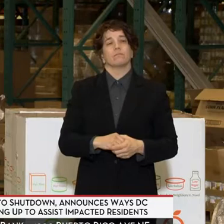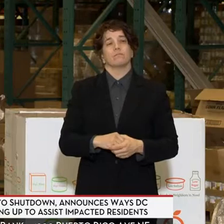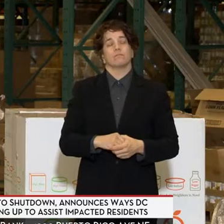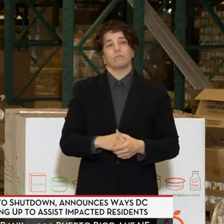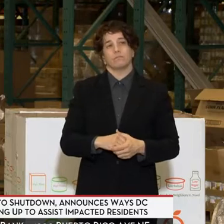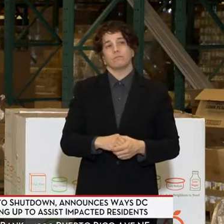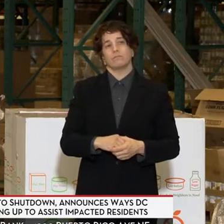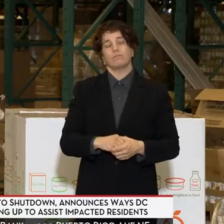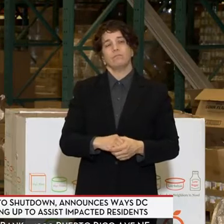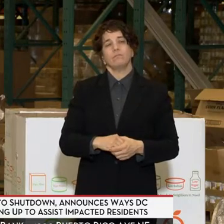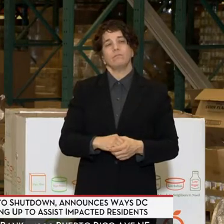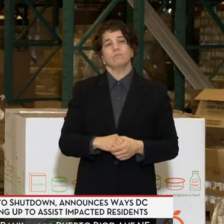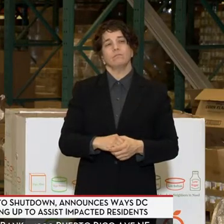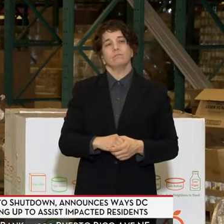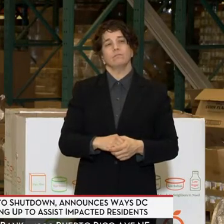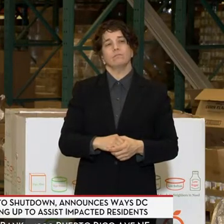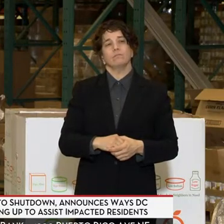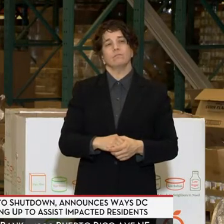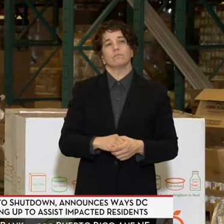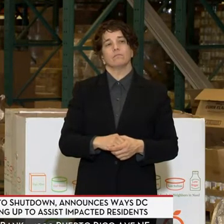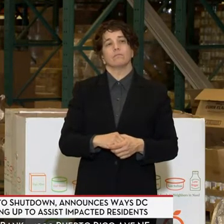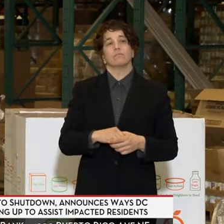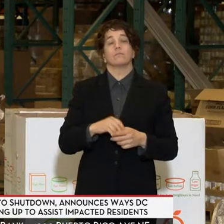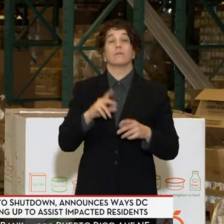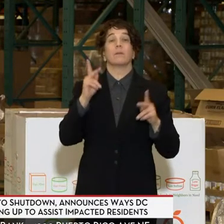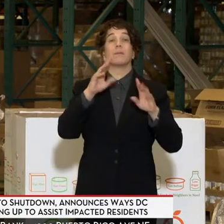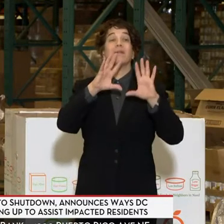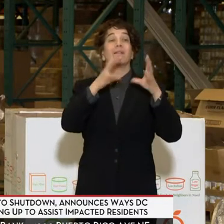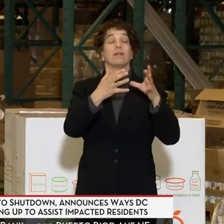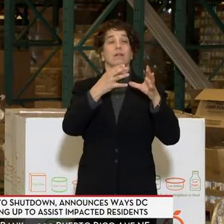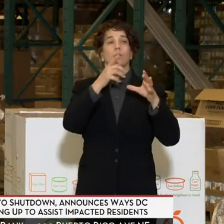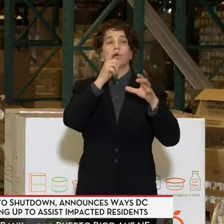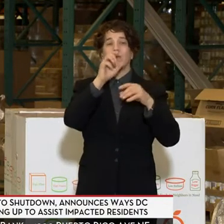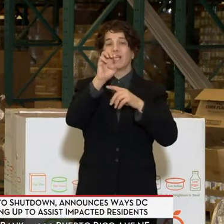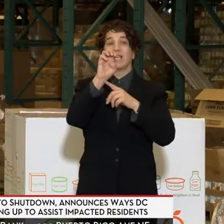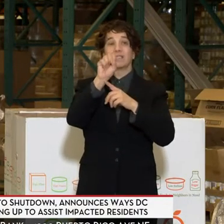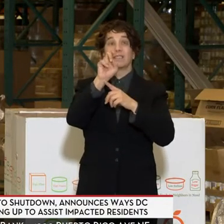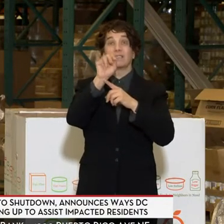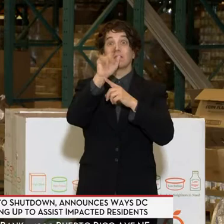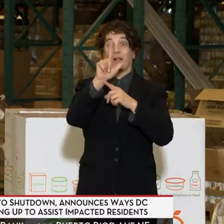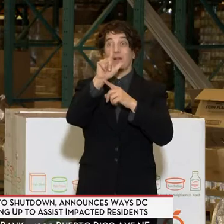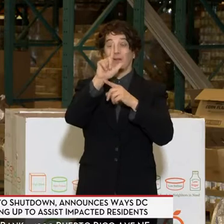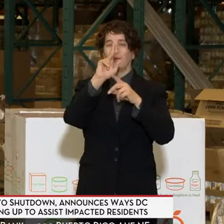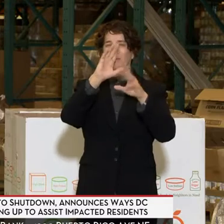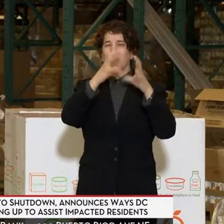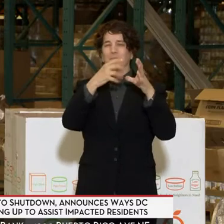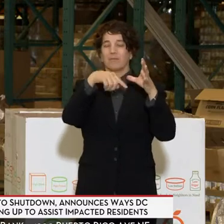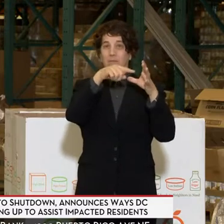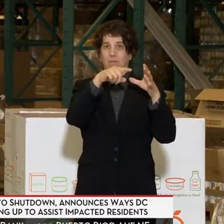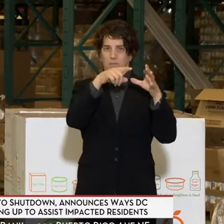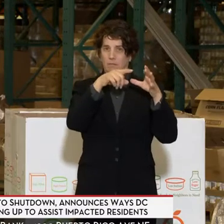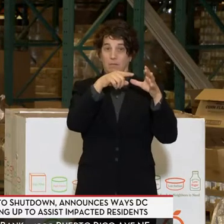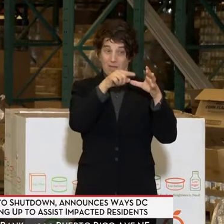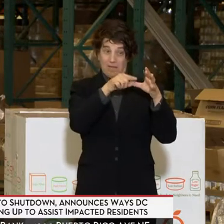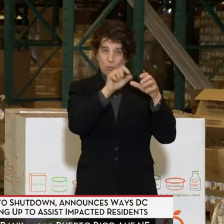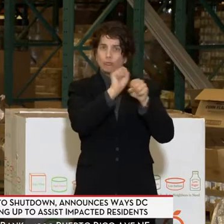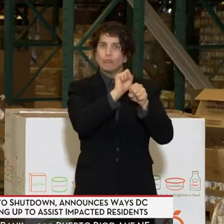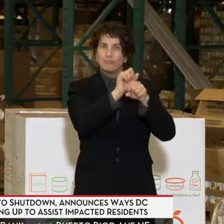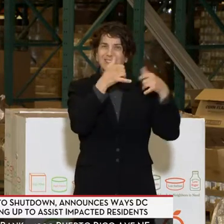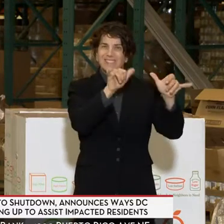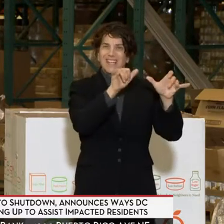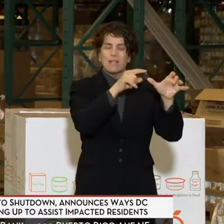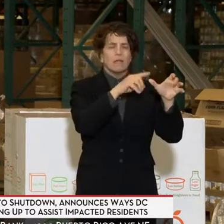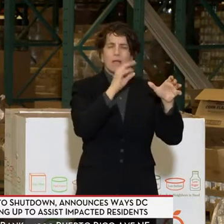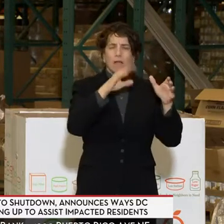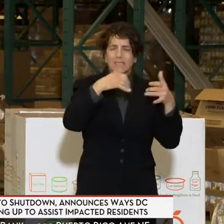and without the ability to claim unemployment. These are our TSA agents,